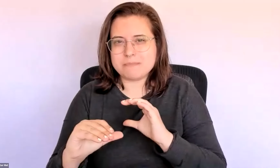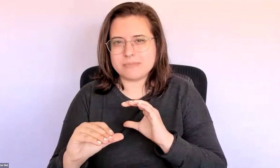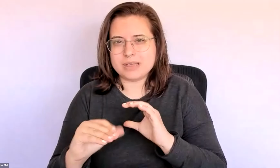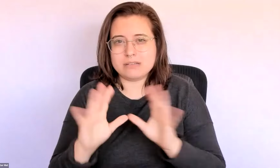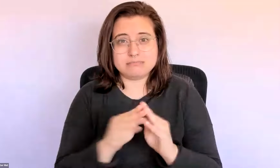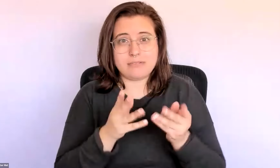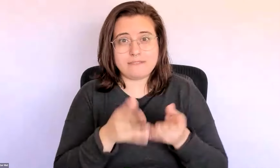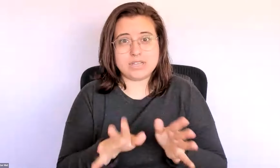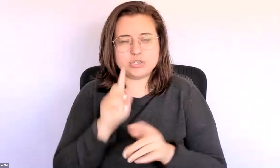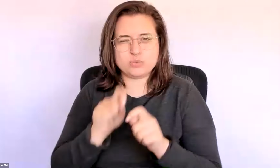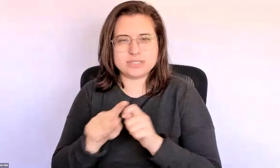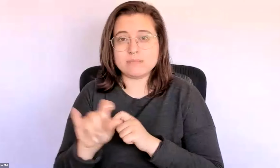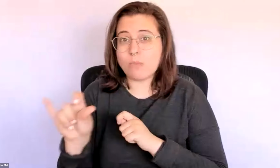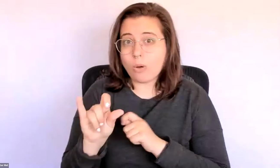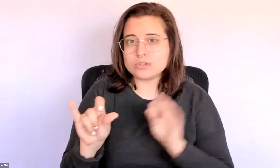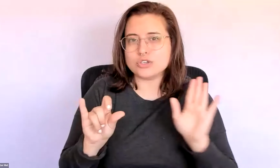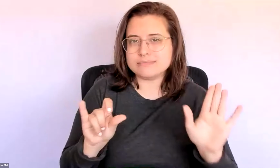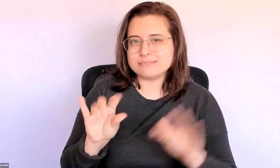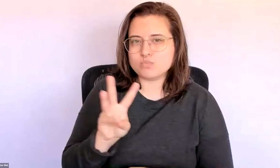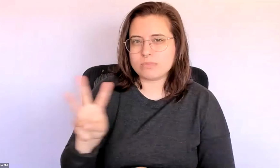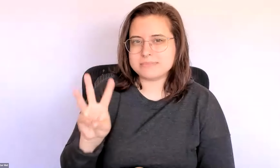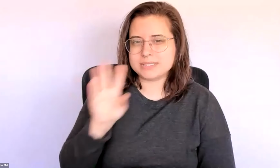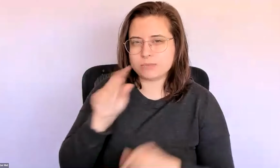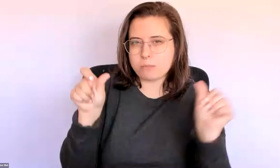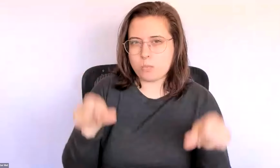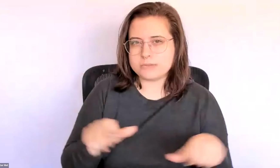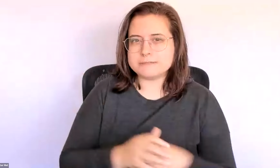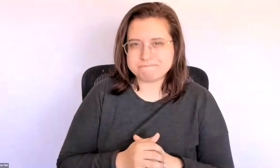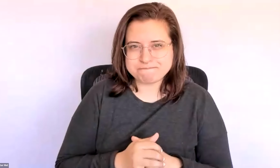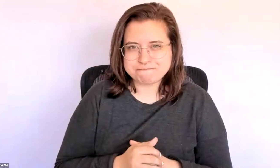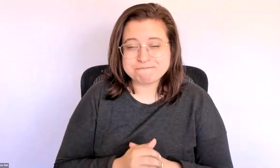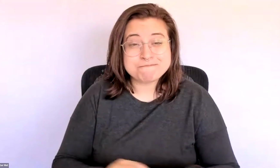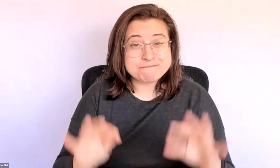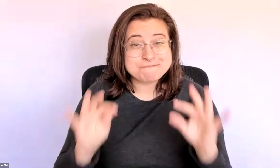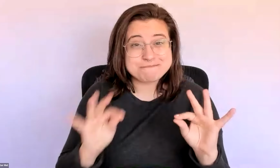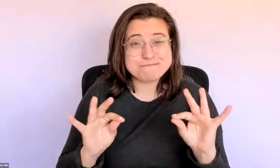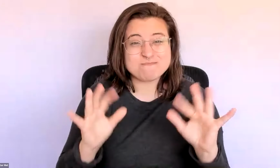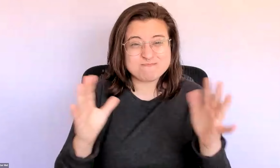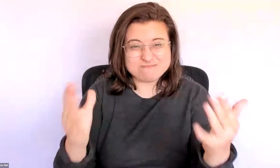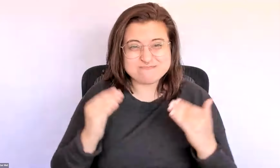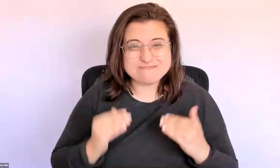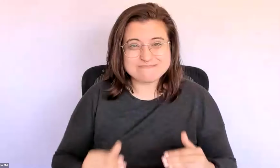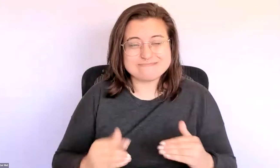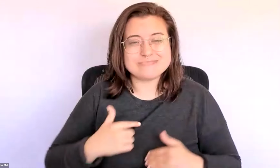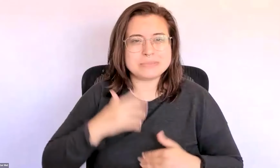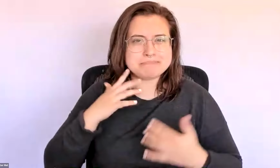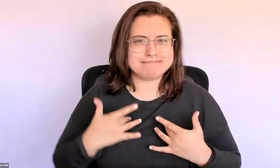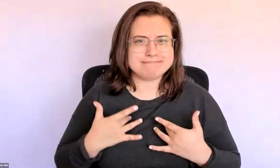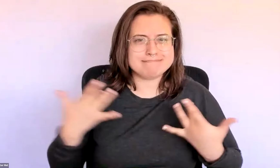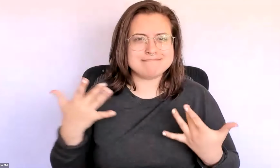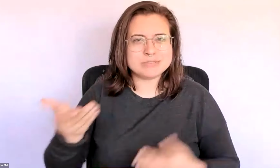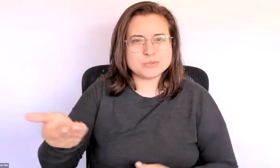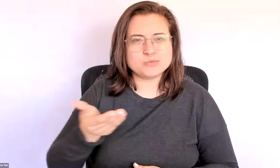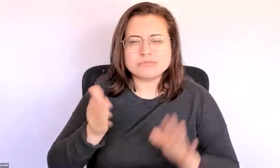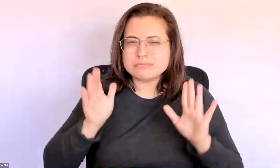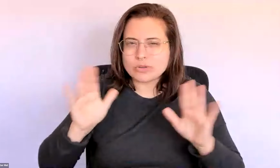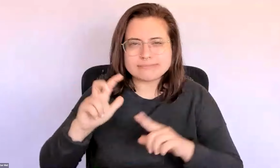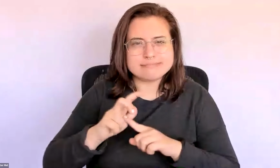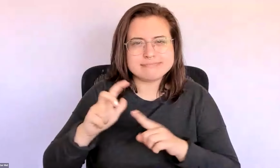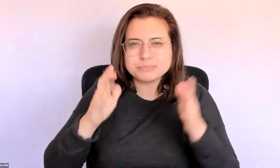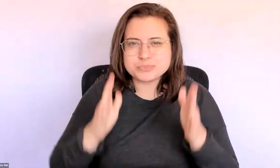on our website. Okay, so next I am thrilled to introduce a really great individual who is also